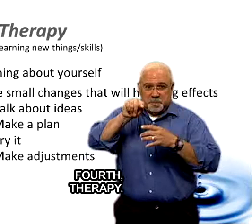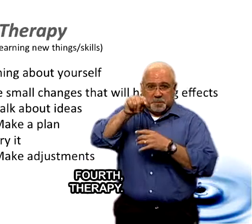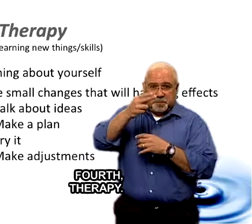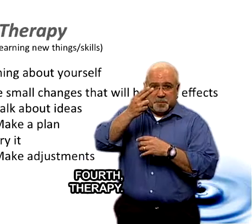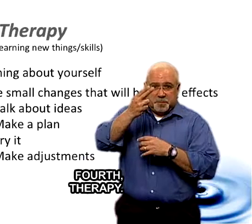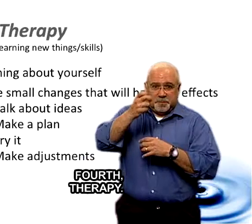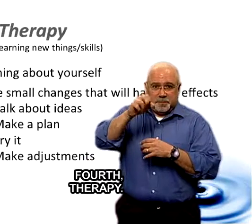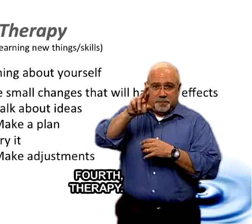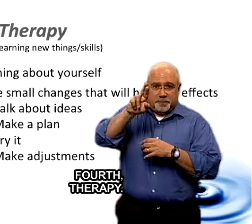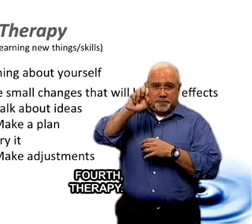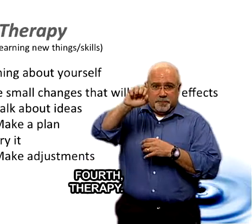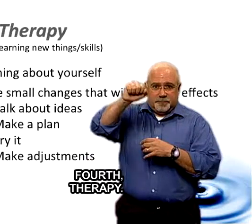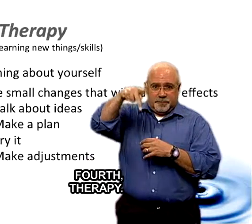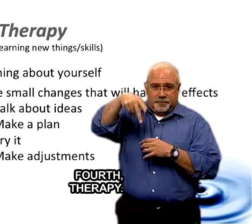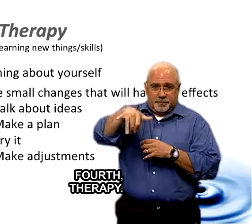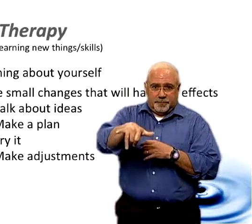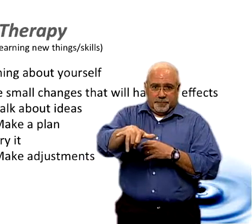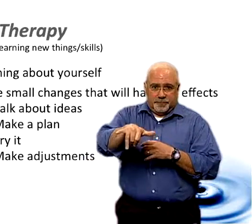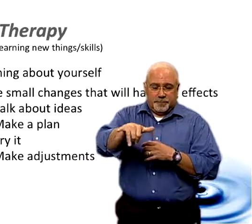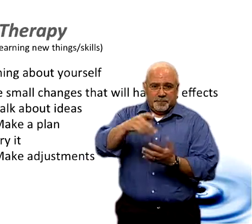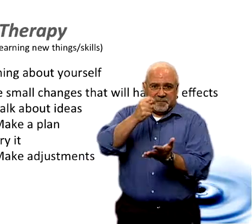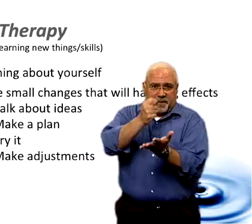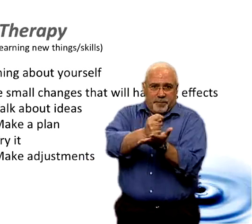Fourth, therapy.